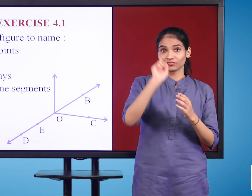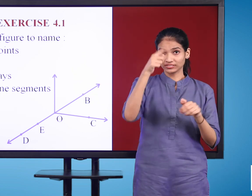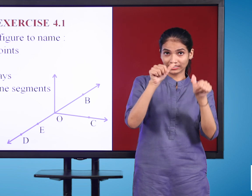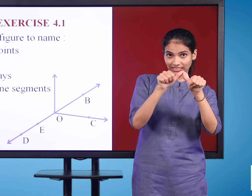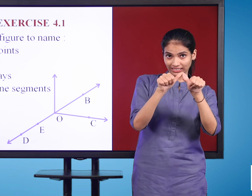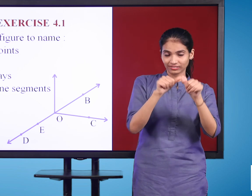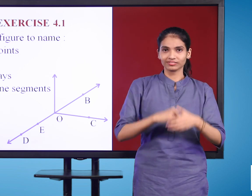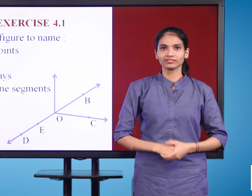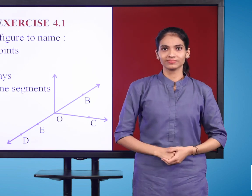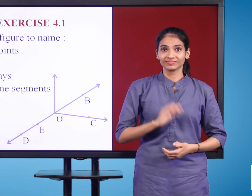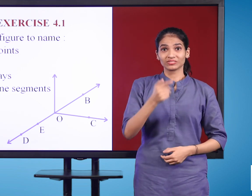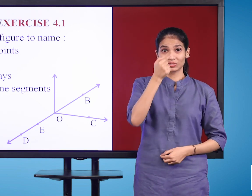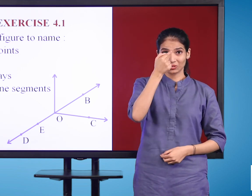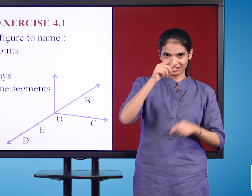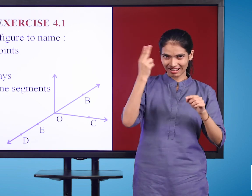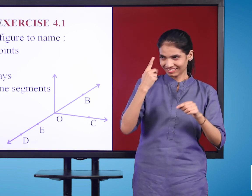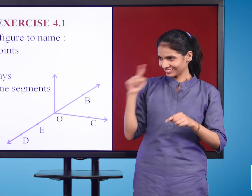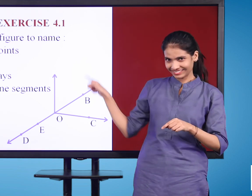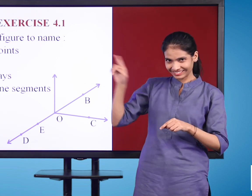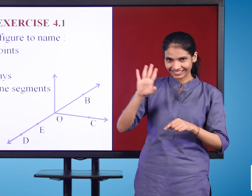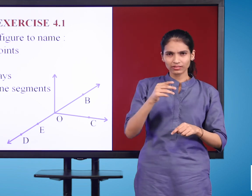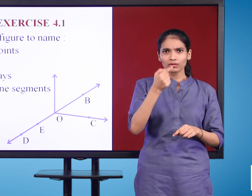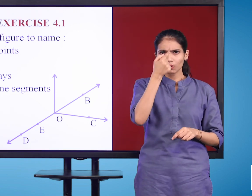A. 5 points,